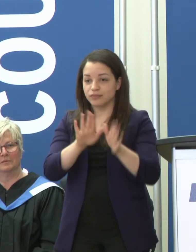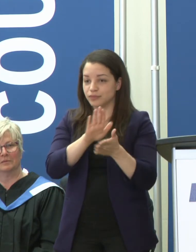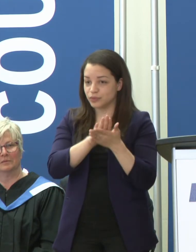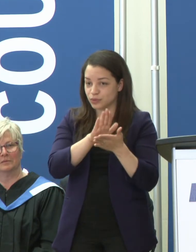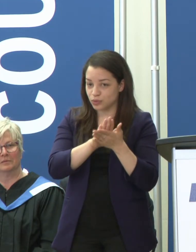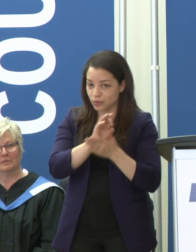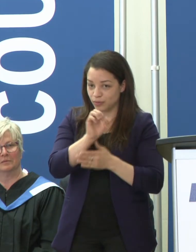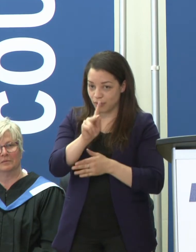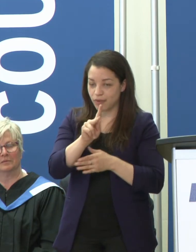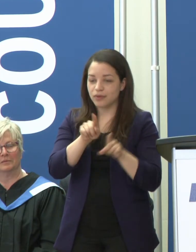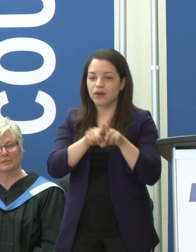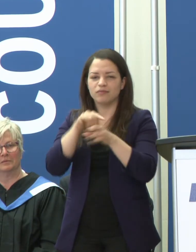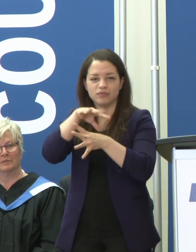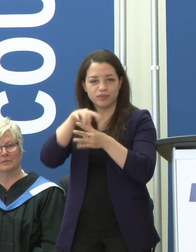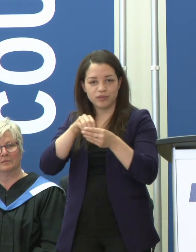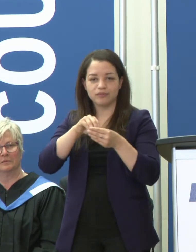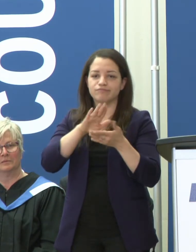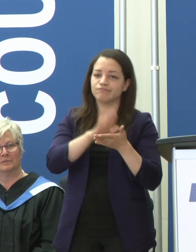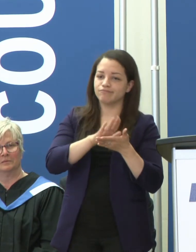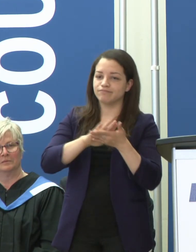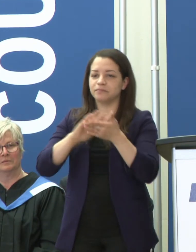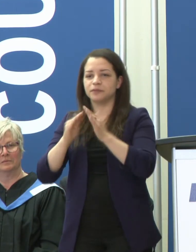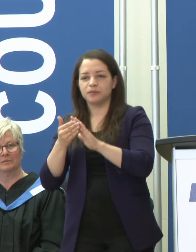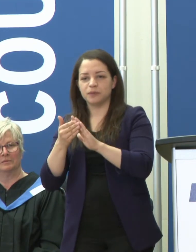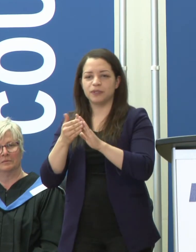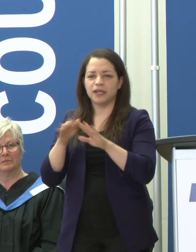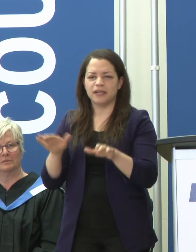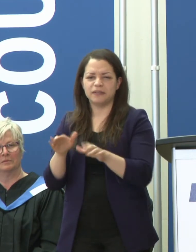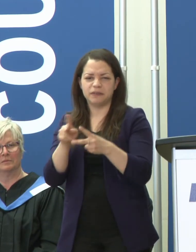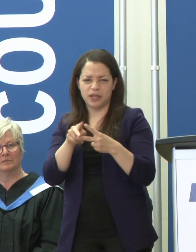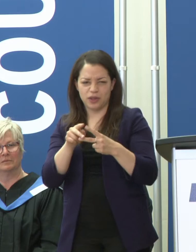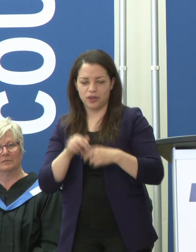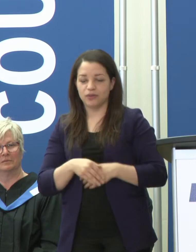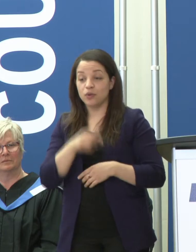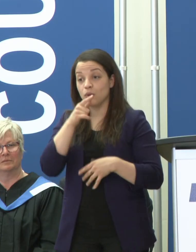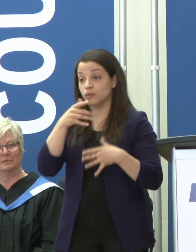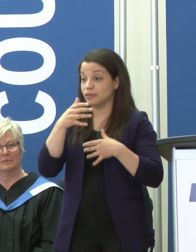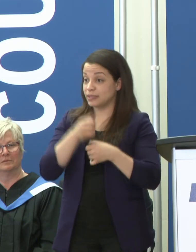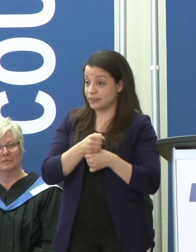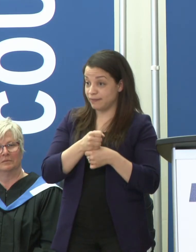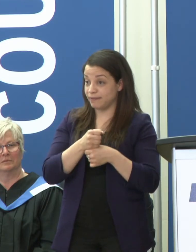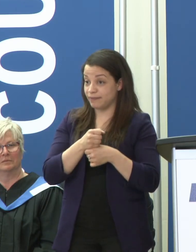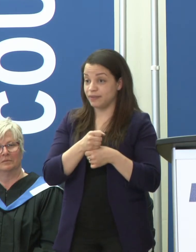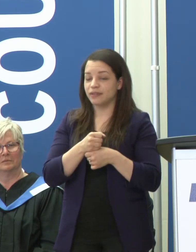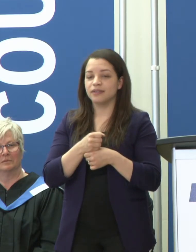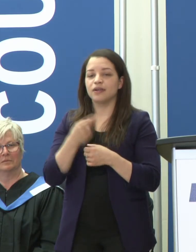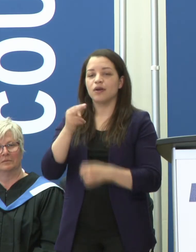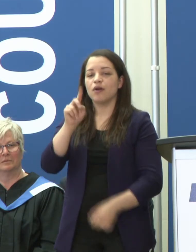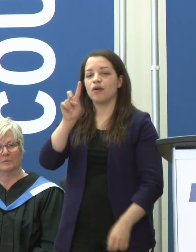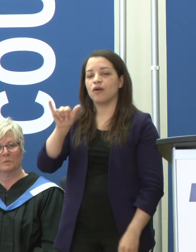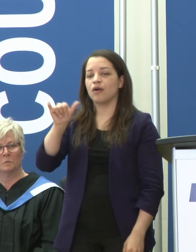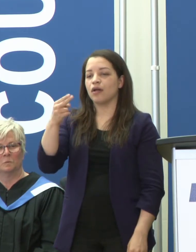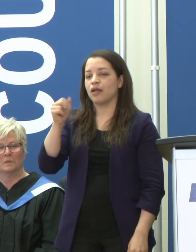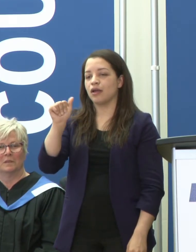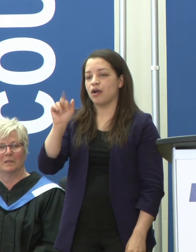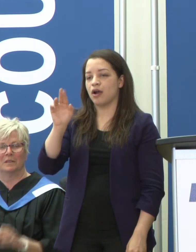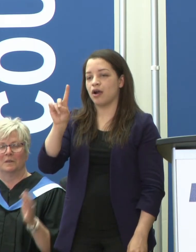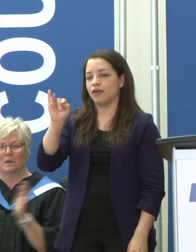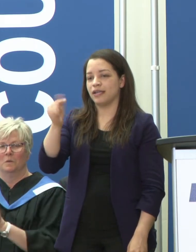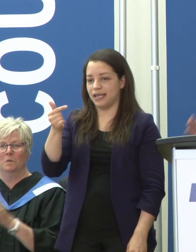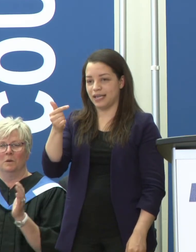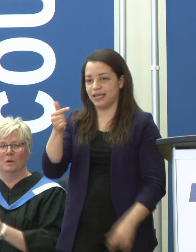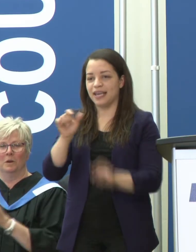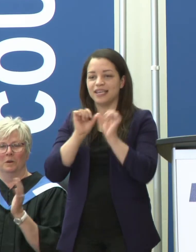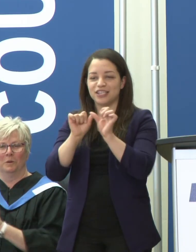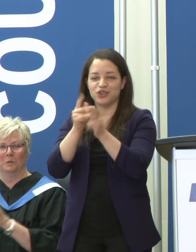contributed to campus and/or community activities. This year's recipient is Holly Harding, Continuing